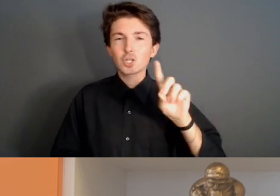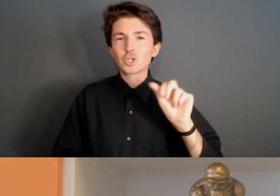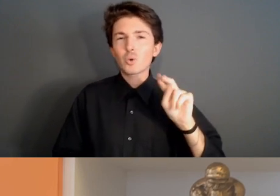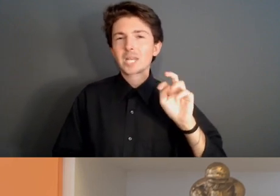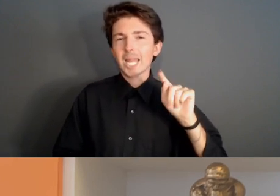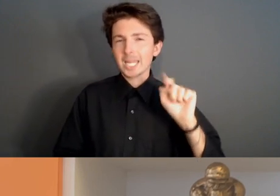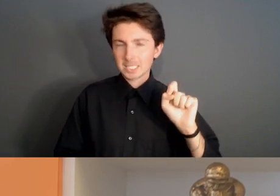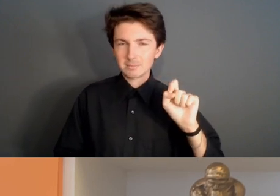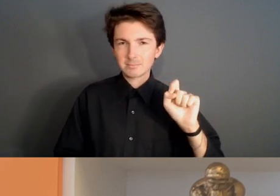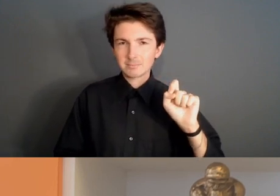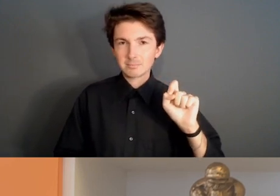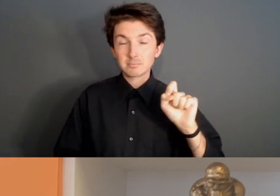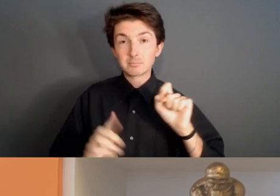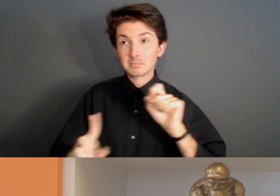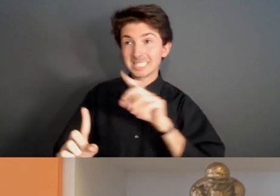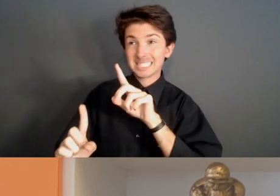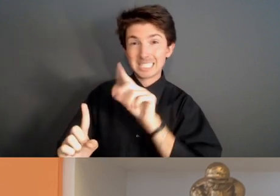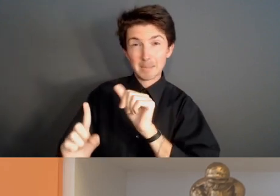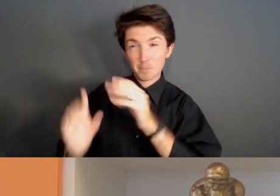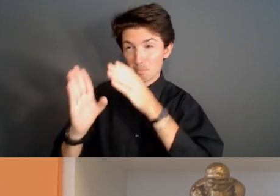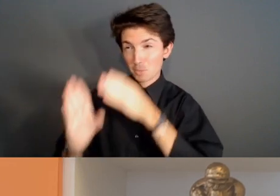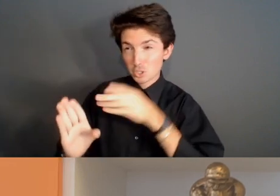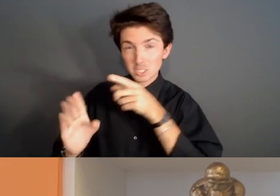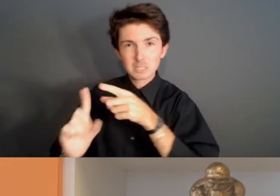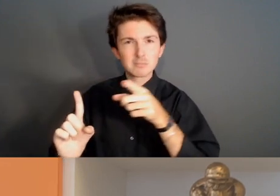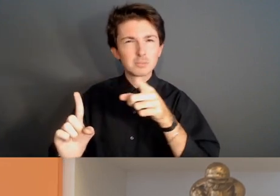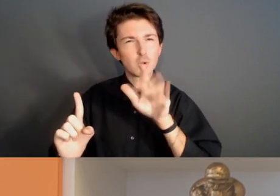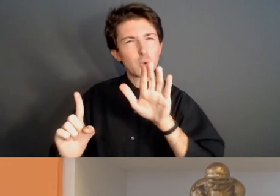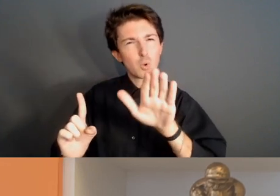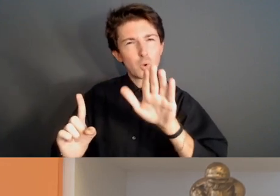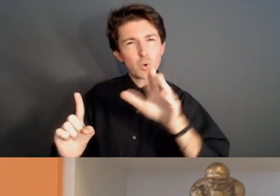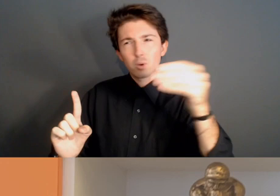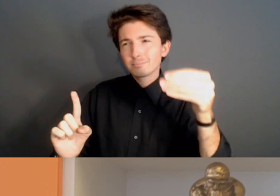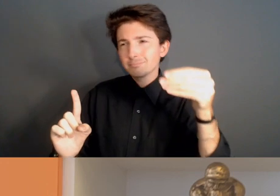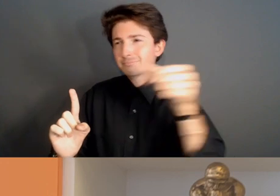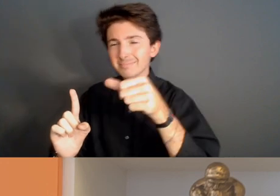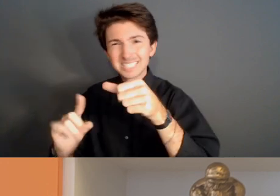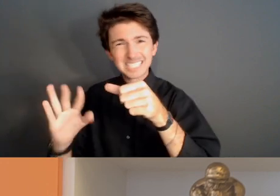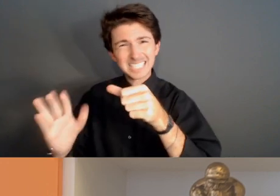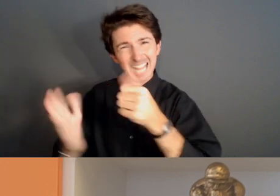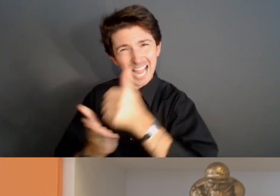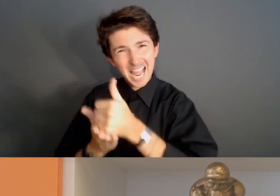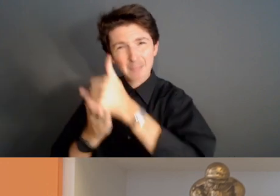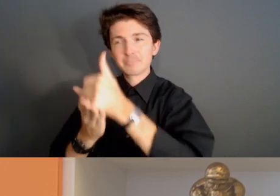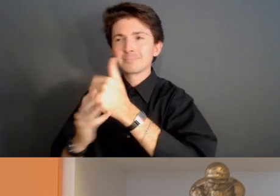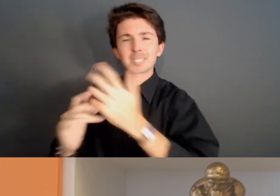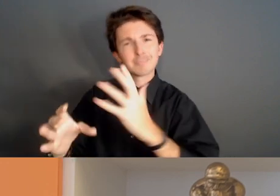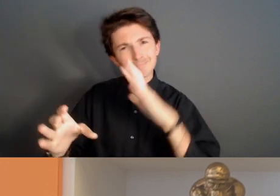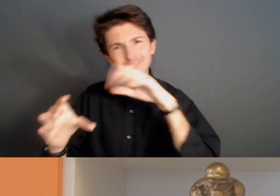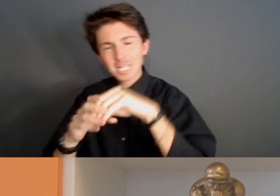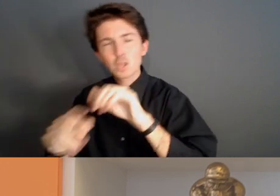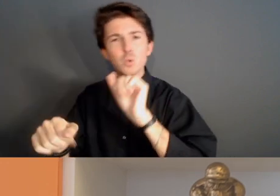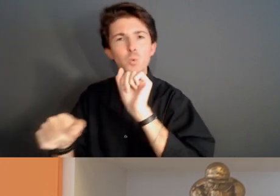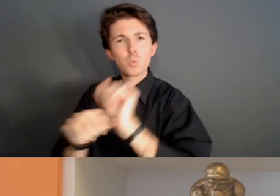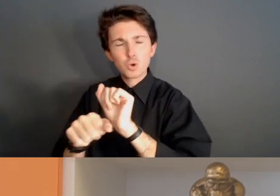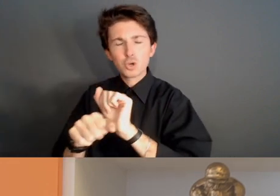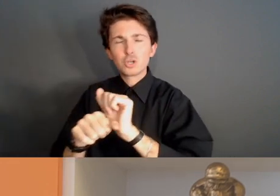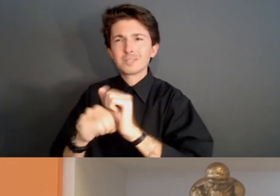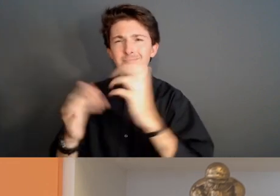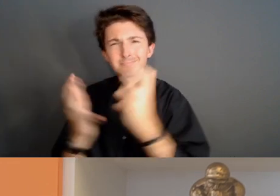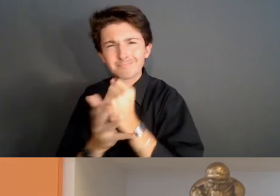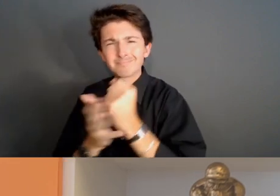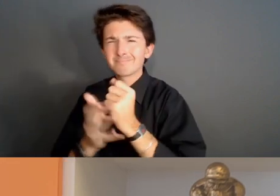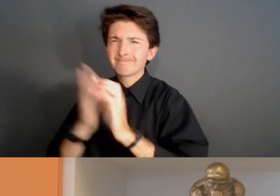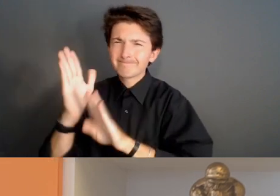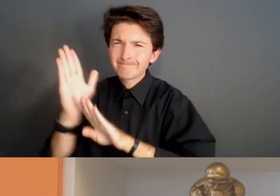www.respectability.org/donate. Your tax-deductible donation can help a disabled individual enter the workforce, participate in a faith community of